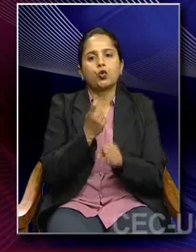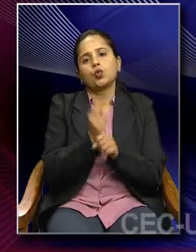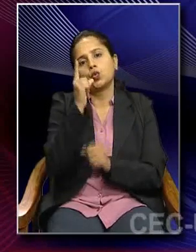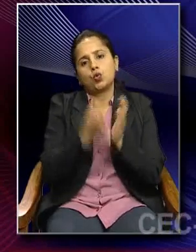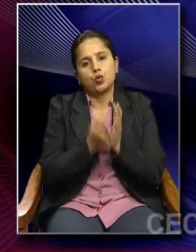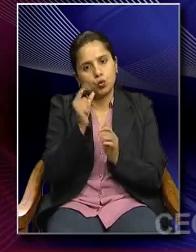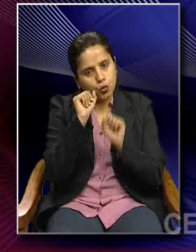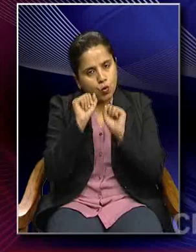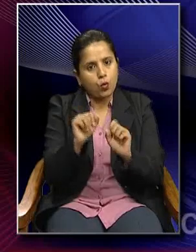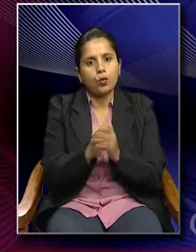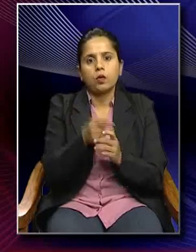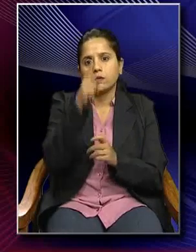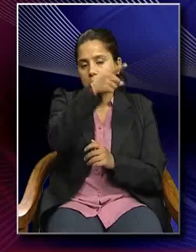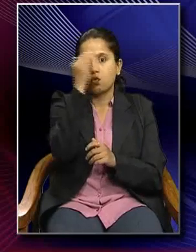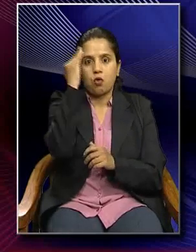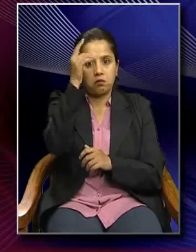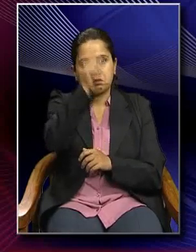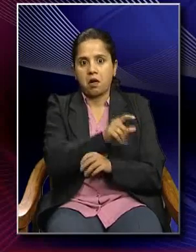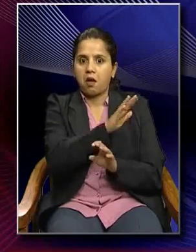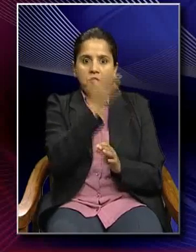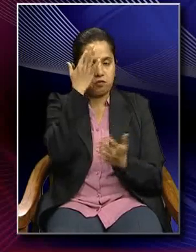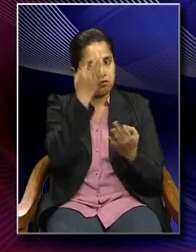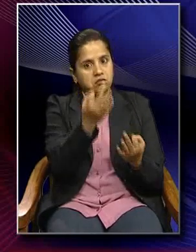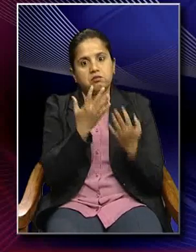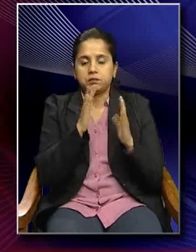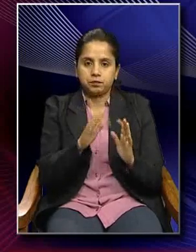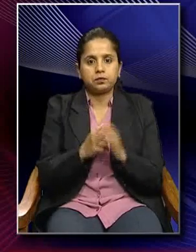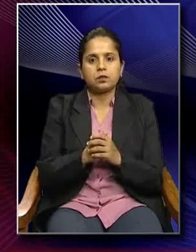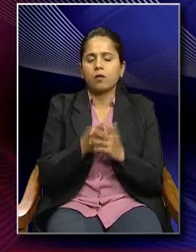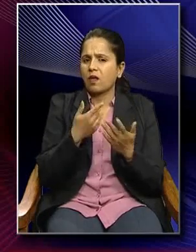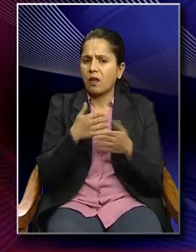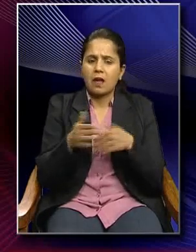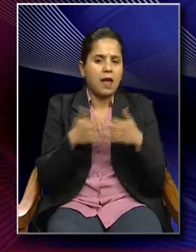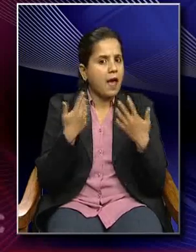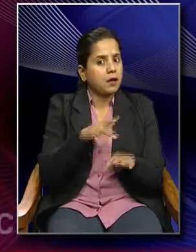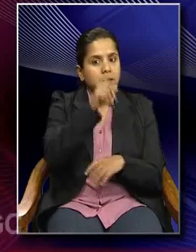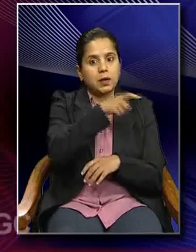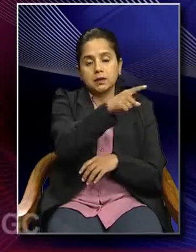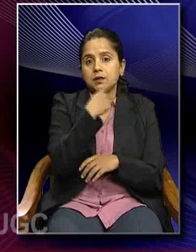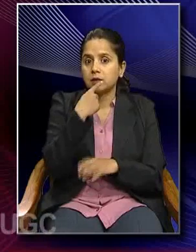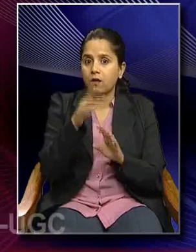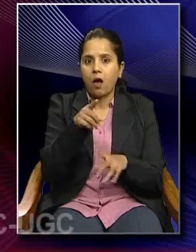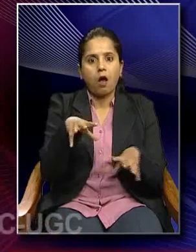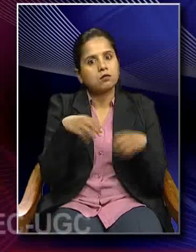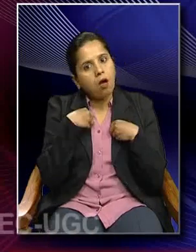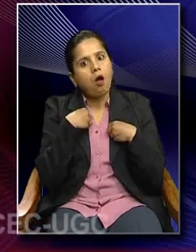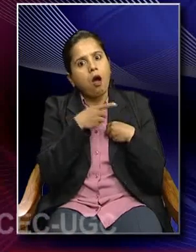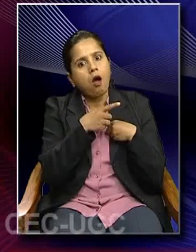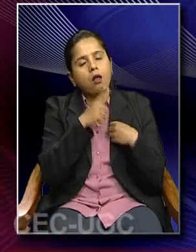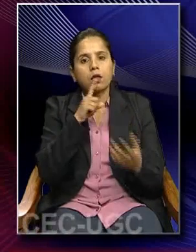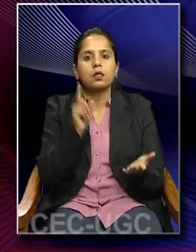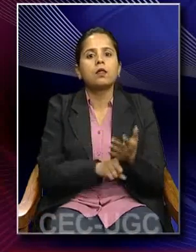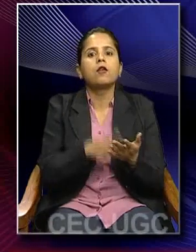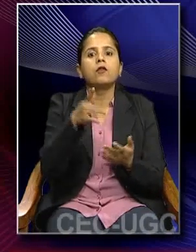you think is a knowledgeable person. So whatever that person says, you accept that because